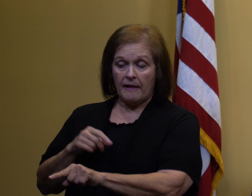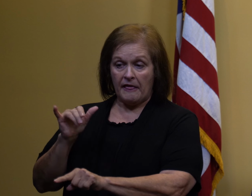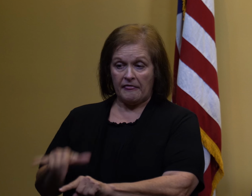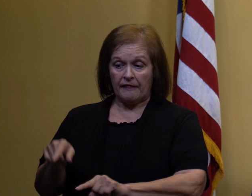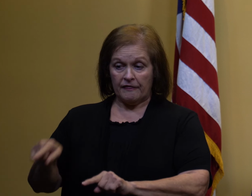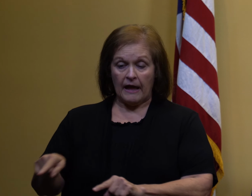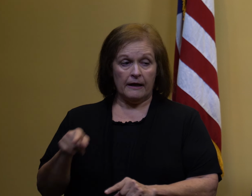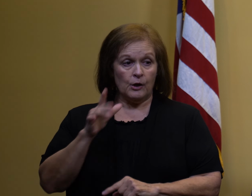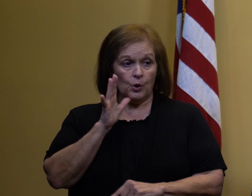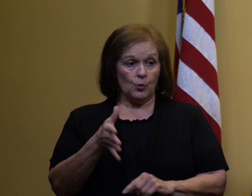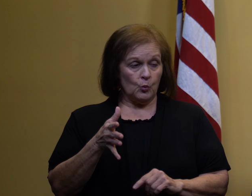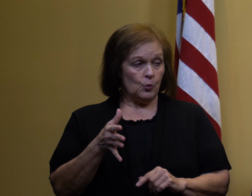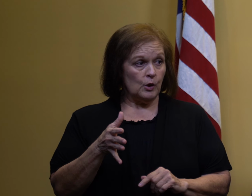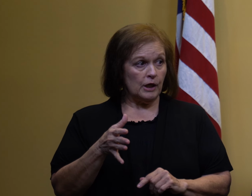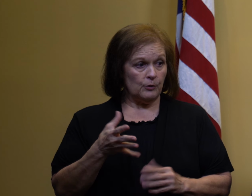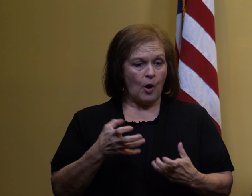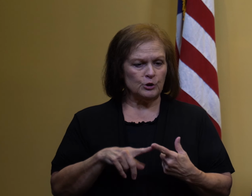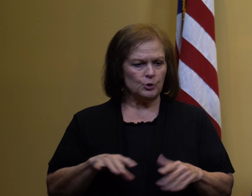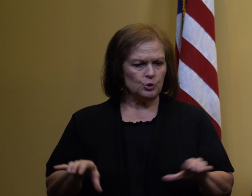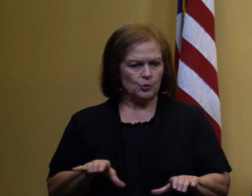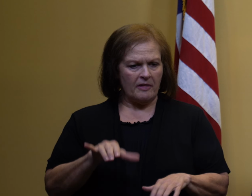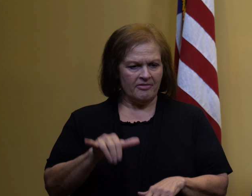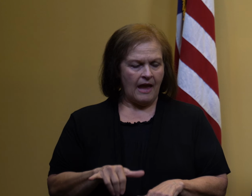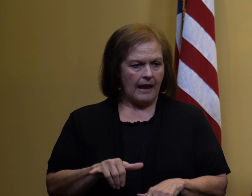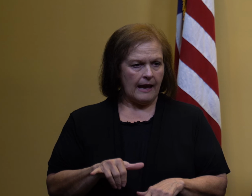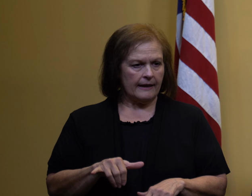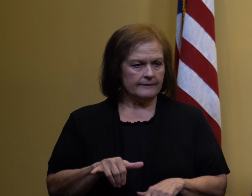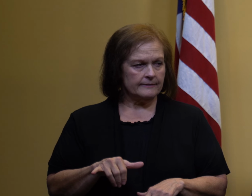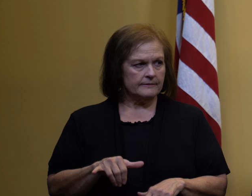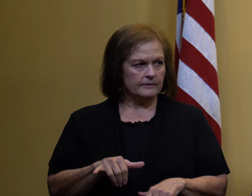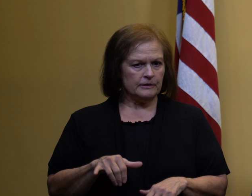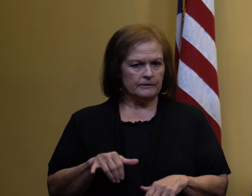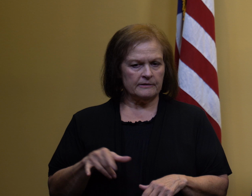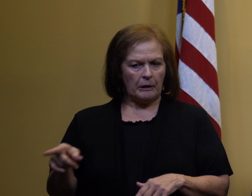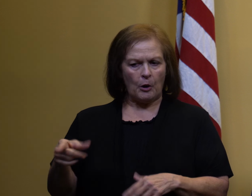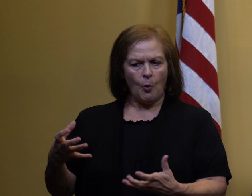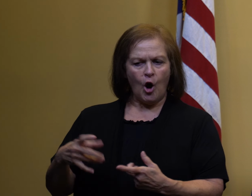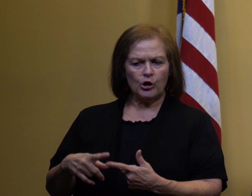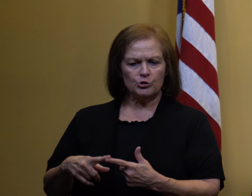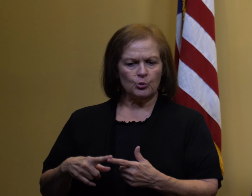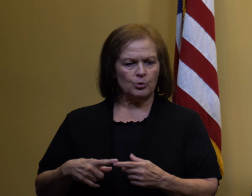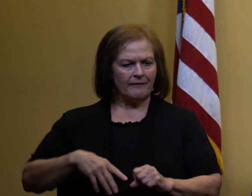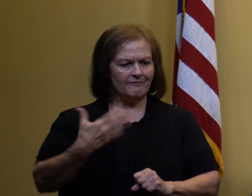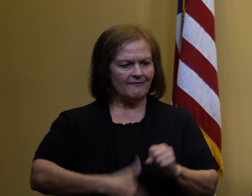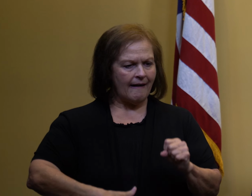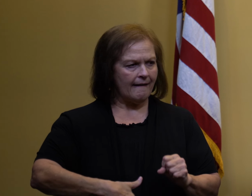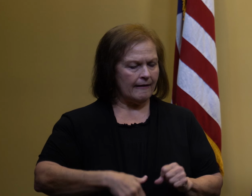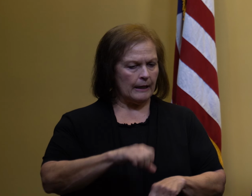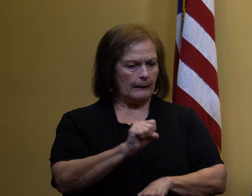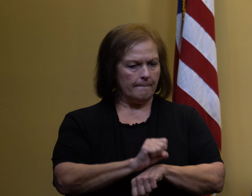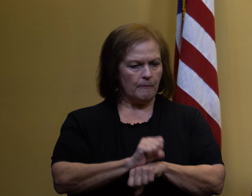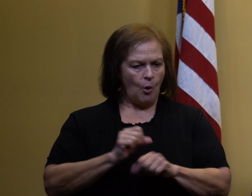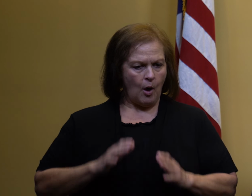move to do that, meaning to move to terminate an